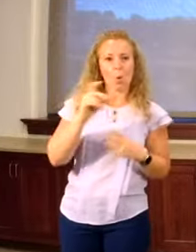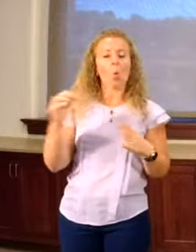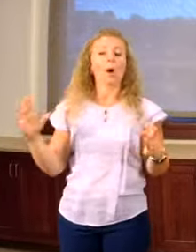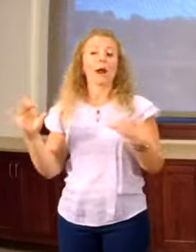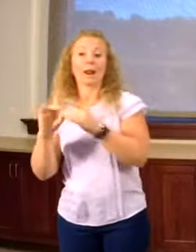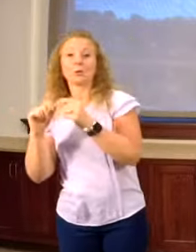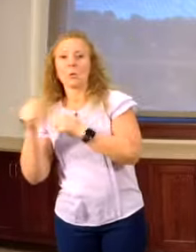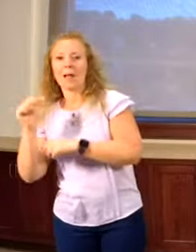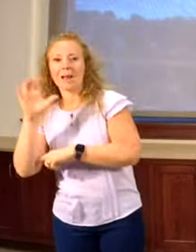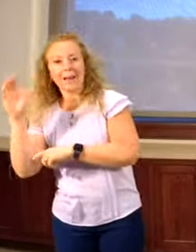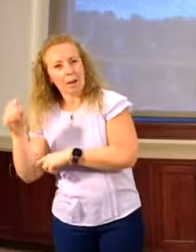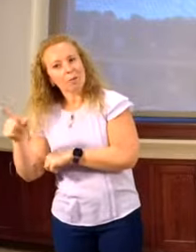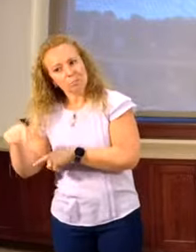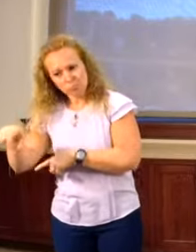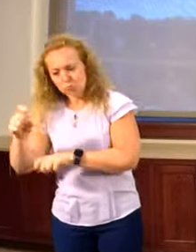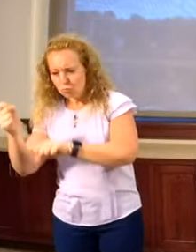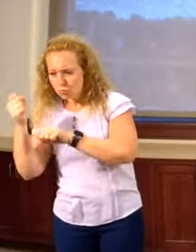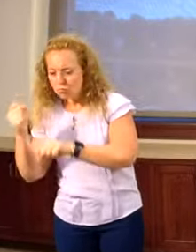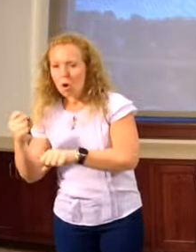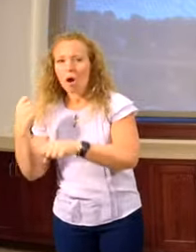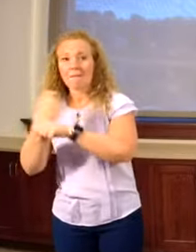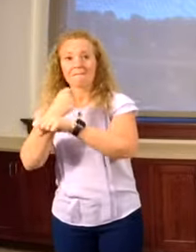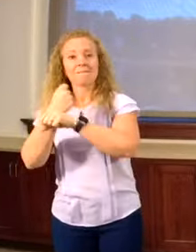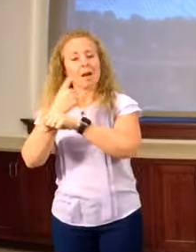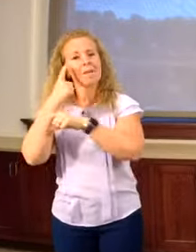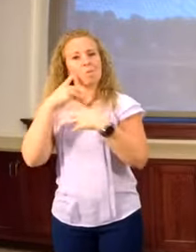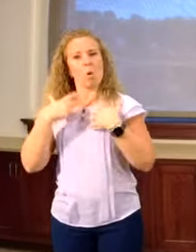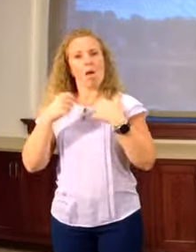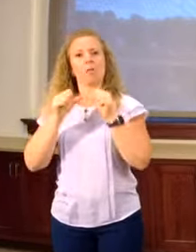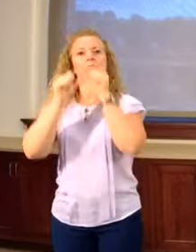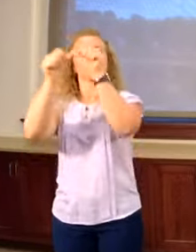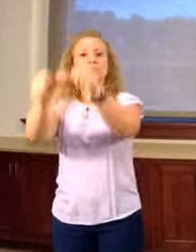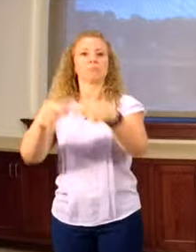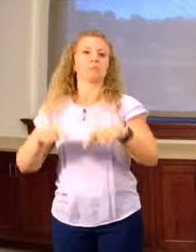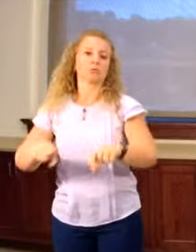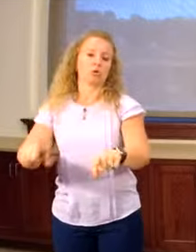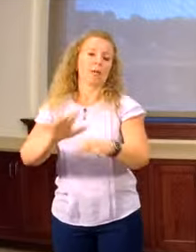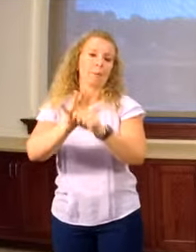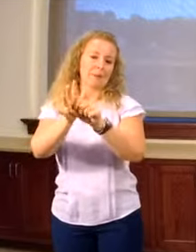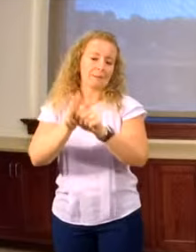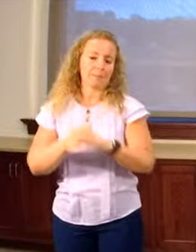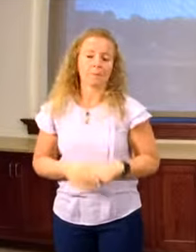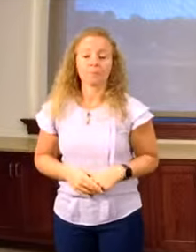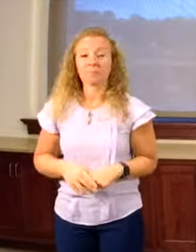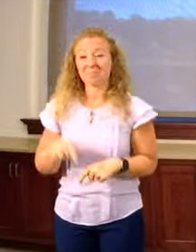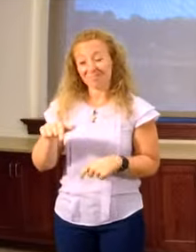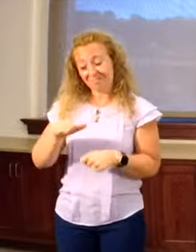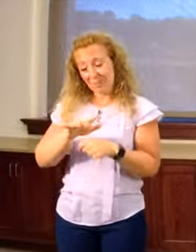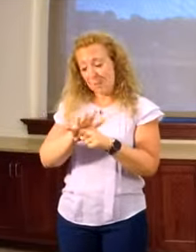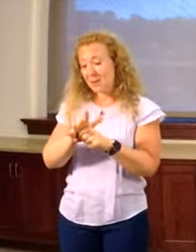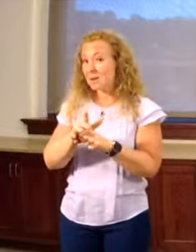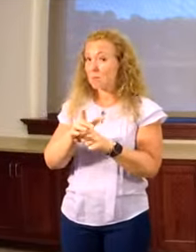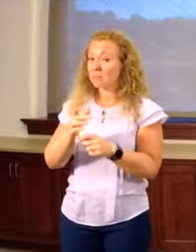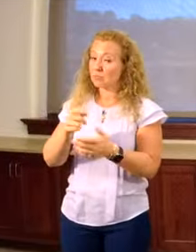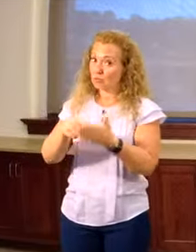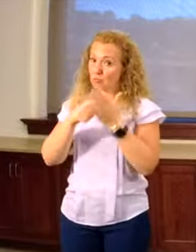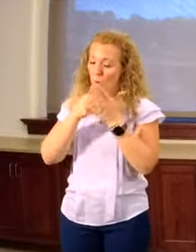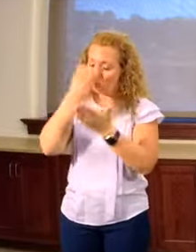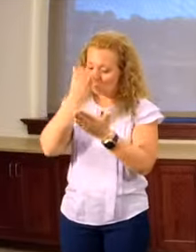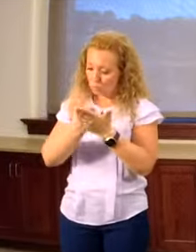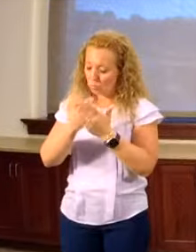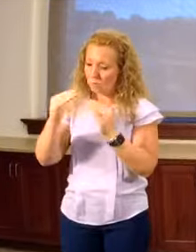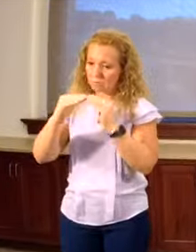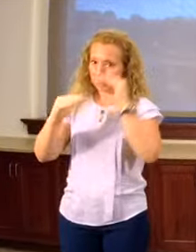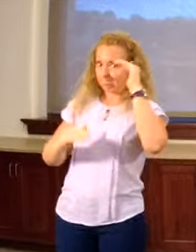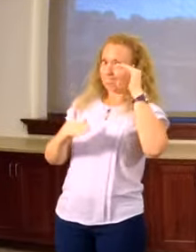staying strong in the fight for health amid a pandemic. The pandemic underscored the health disparities affecting